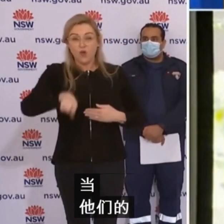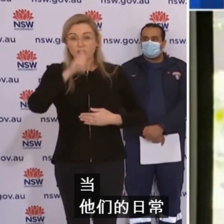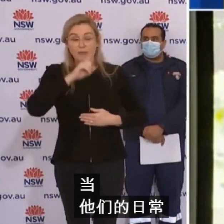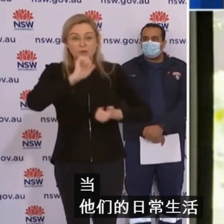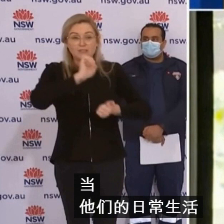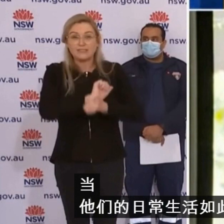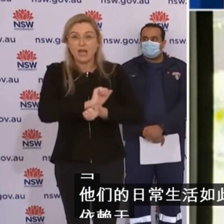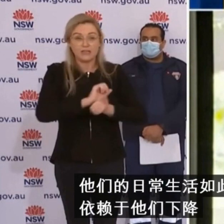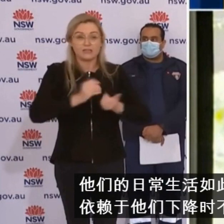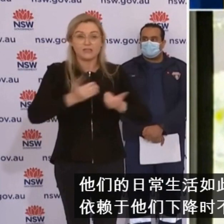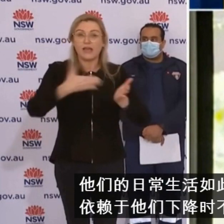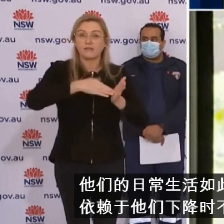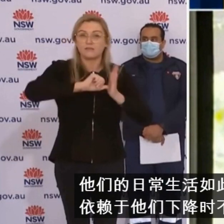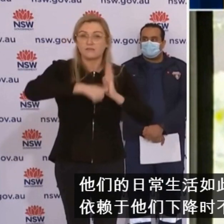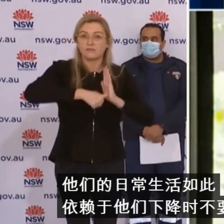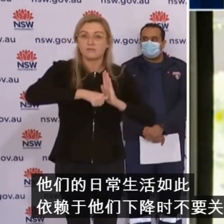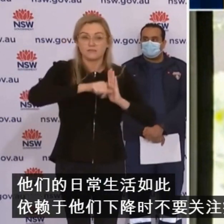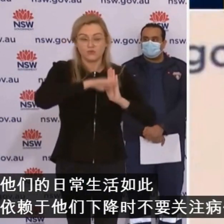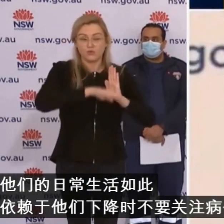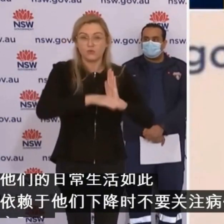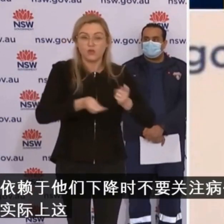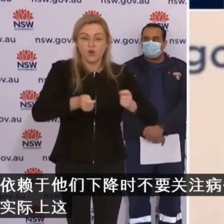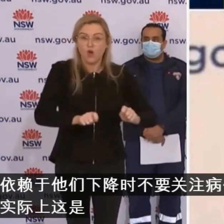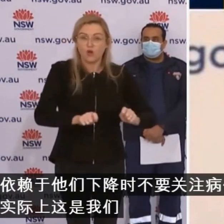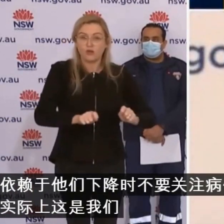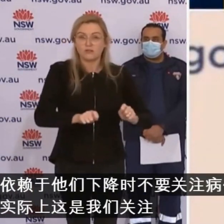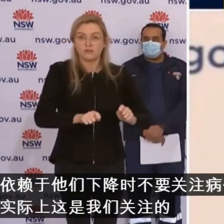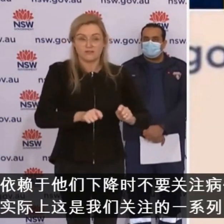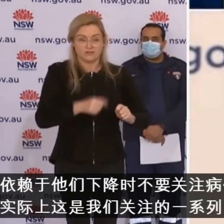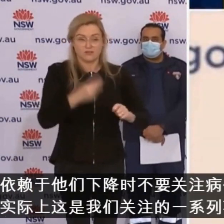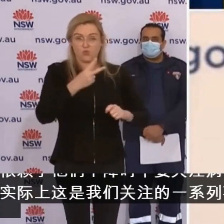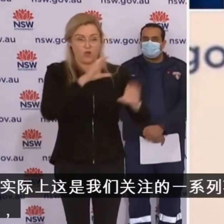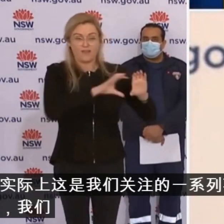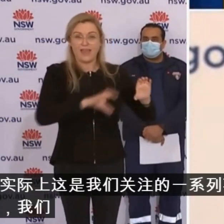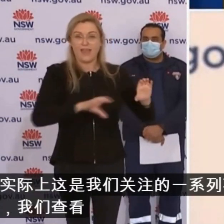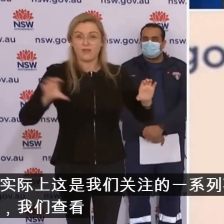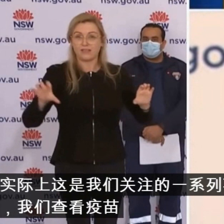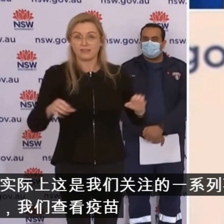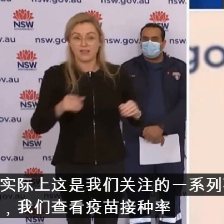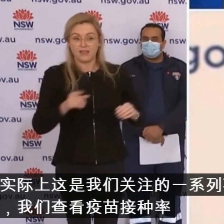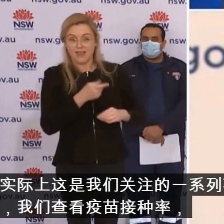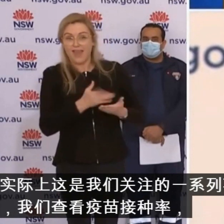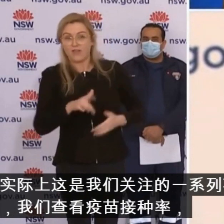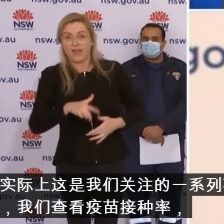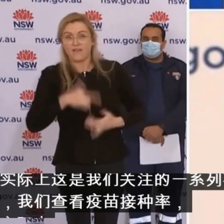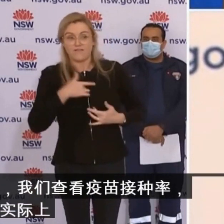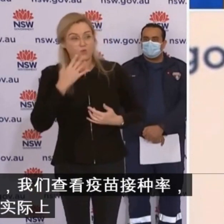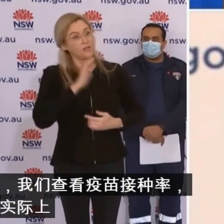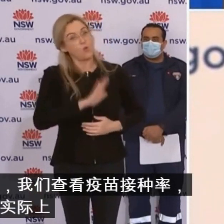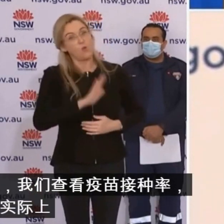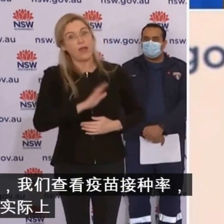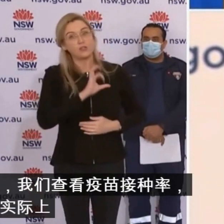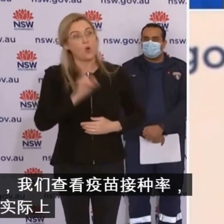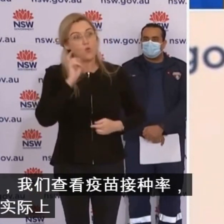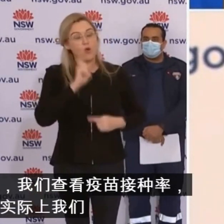when their day-to-day existence is so dependent upon them coming down? Well, actually, it's a whole range of things we look at. We look at vaccination rates, and we actually